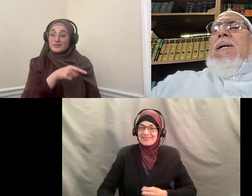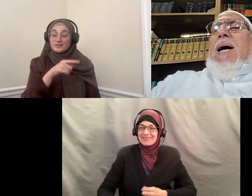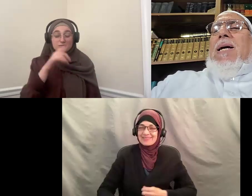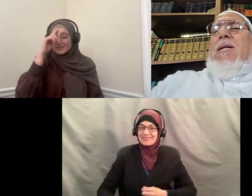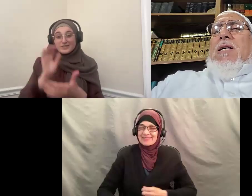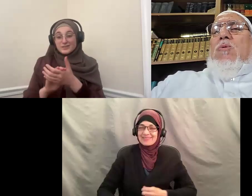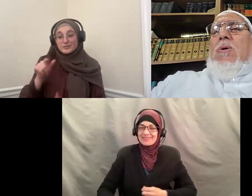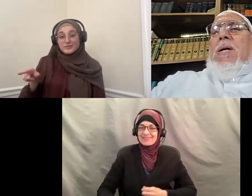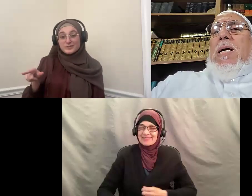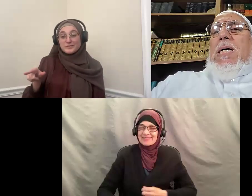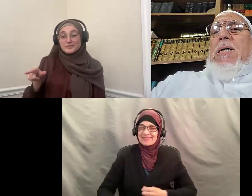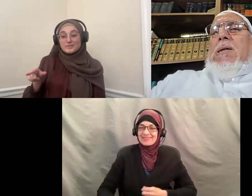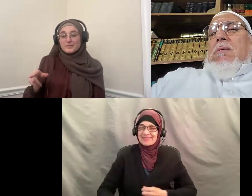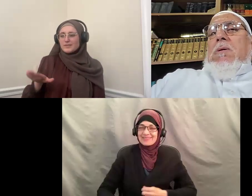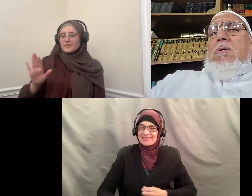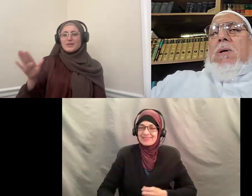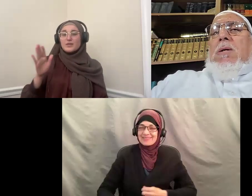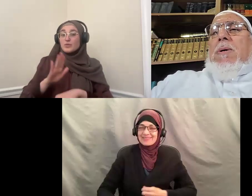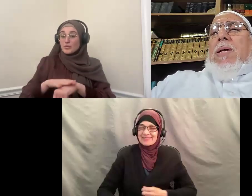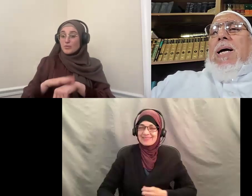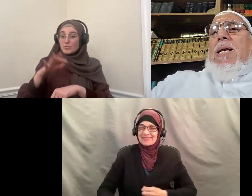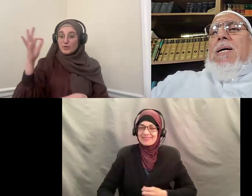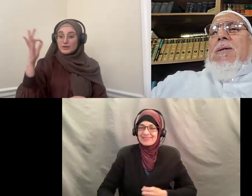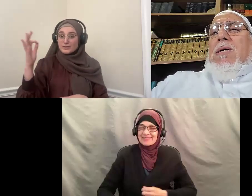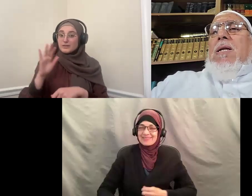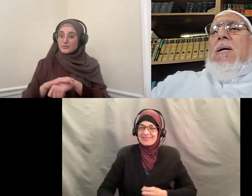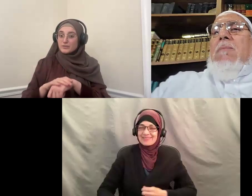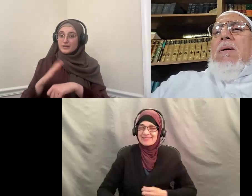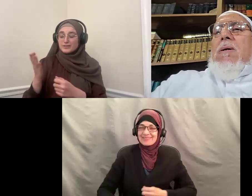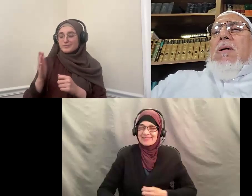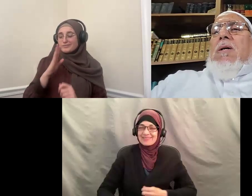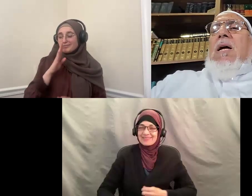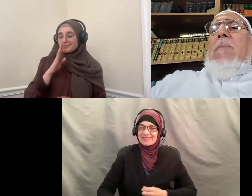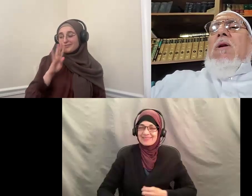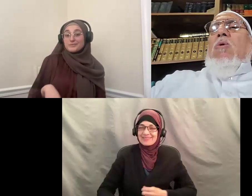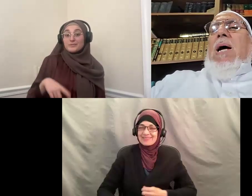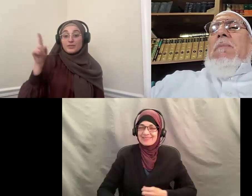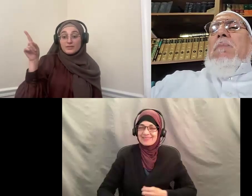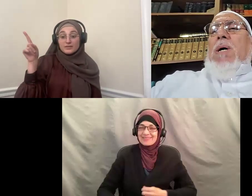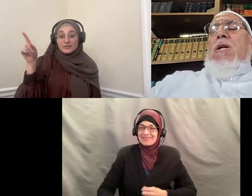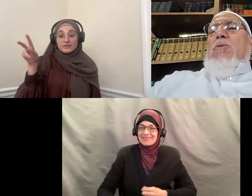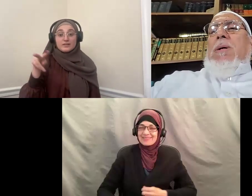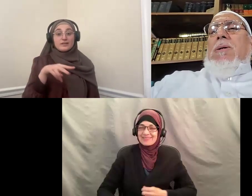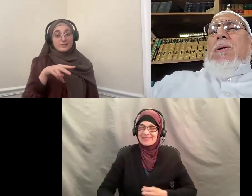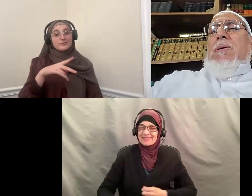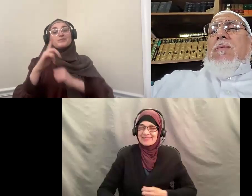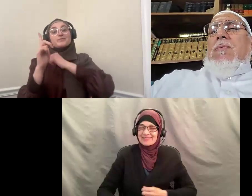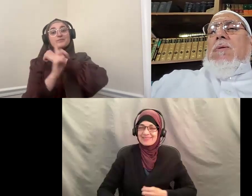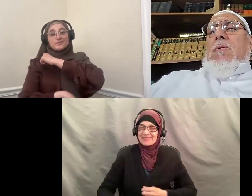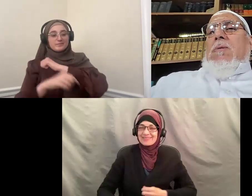they belied his warning. So Allah subhanahu wa ta'ala sent them a double whammy